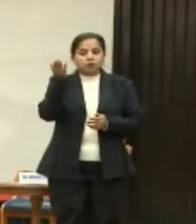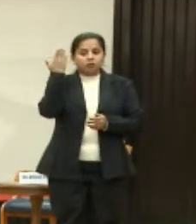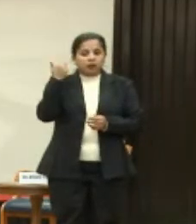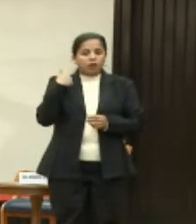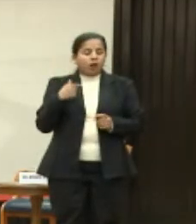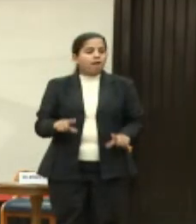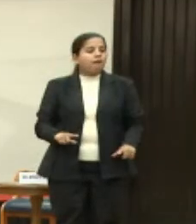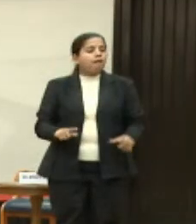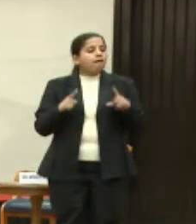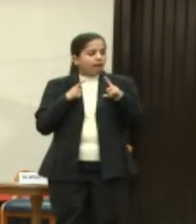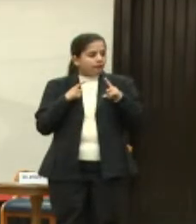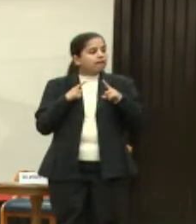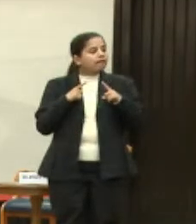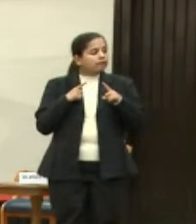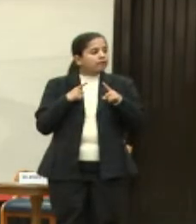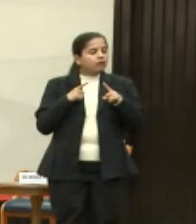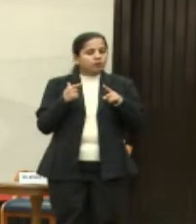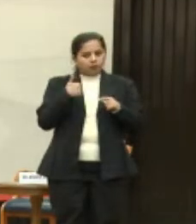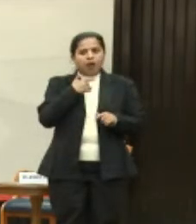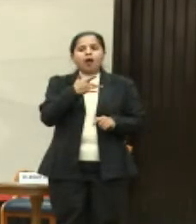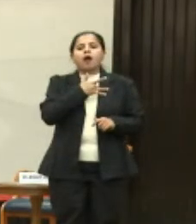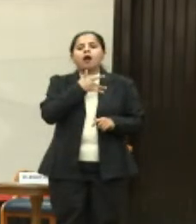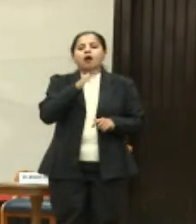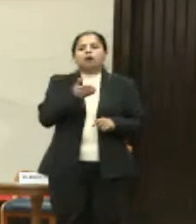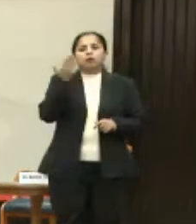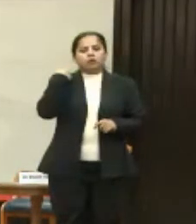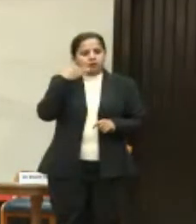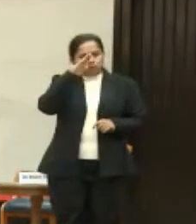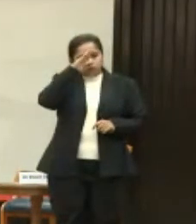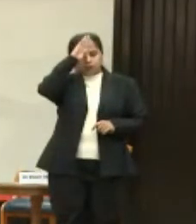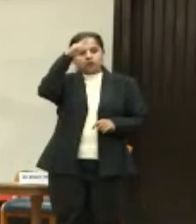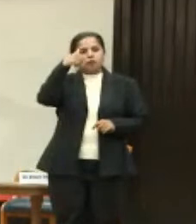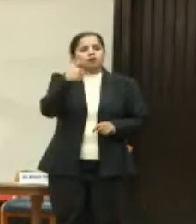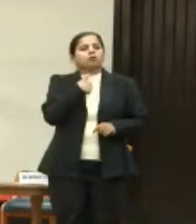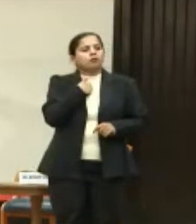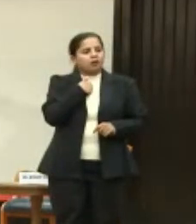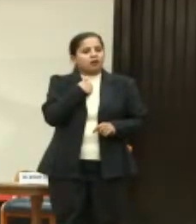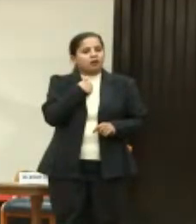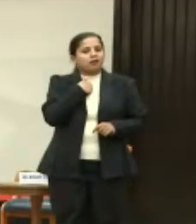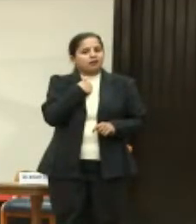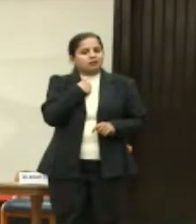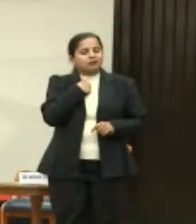life, I used to be the Kuladhipati of Kalinjar.